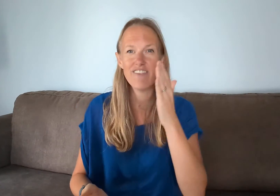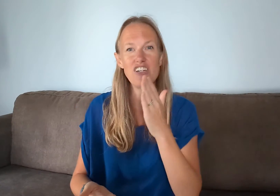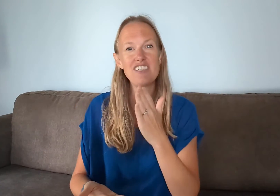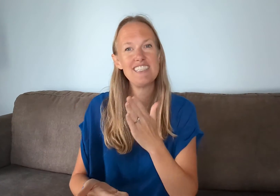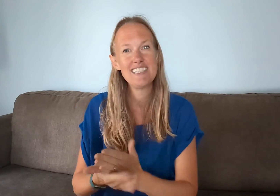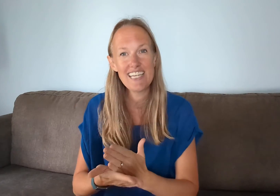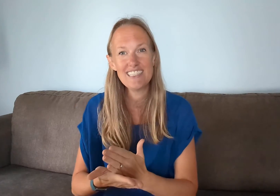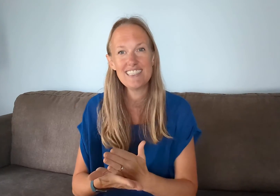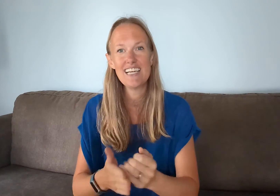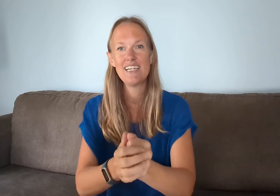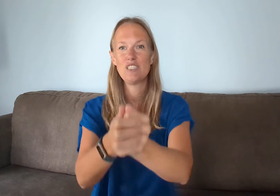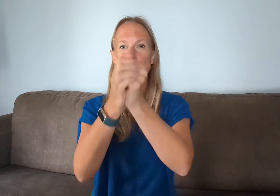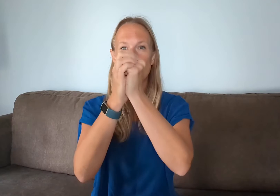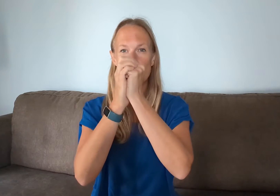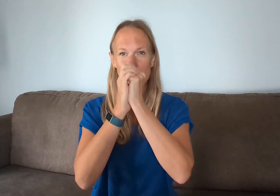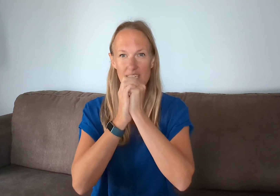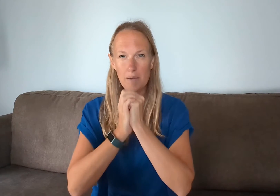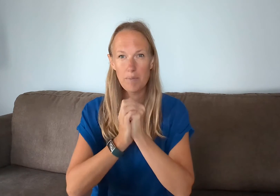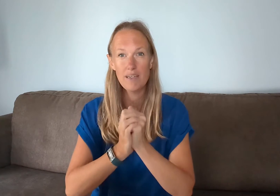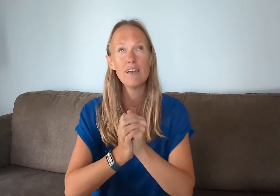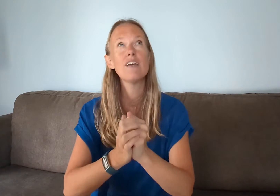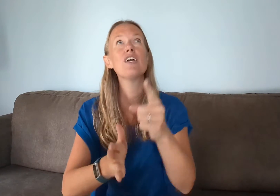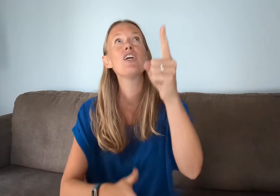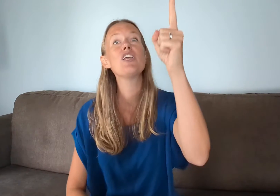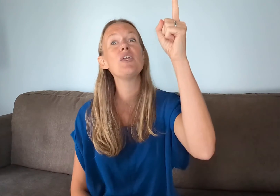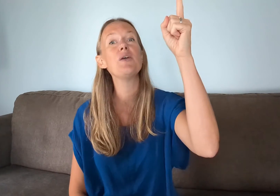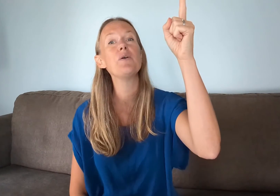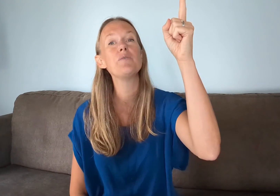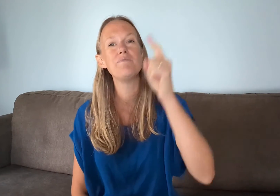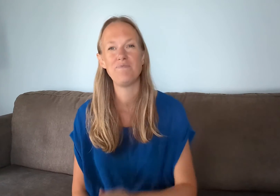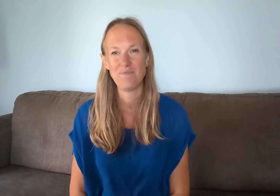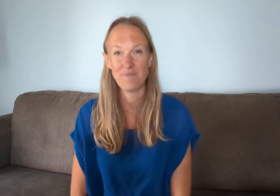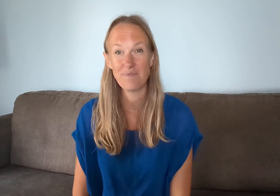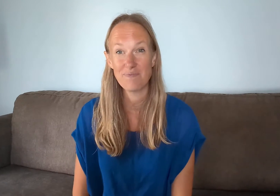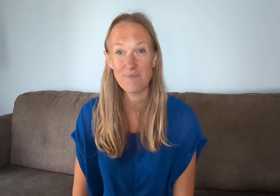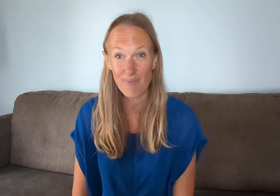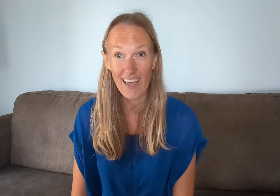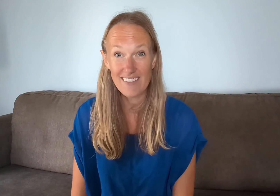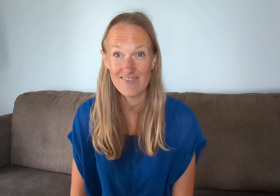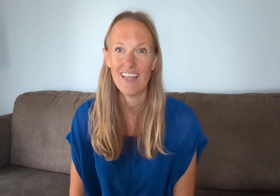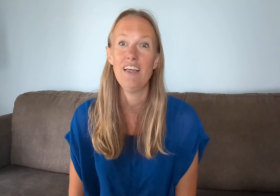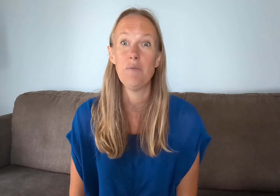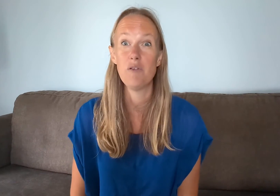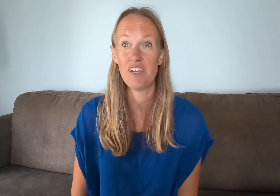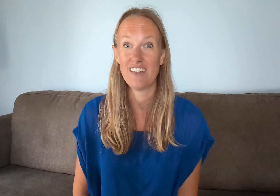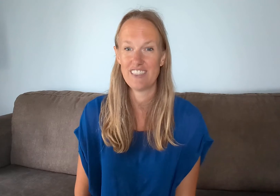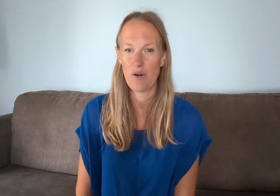never cease to worship you. Okay, moving on to the